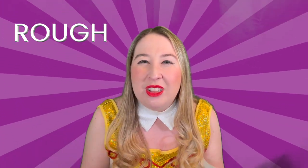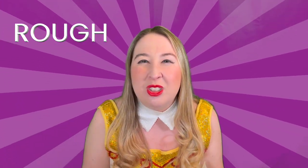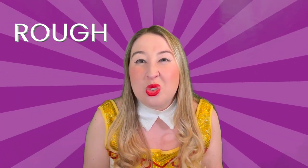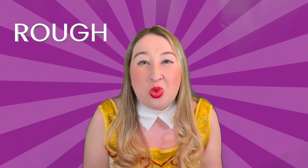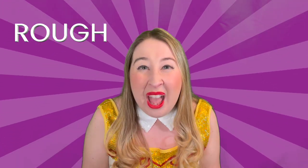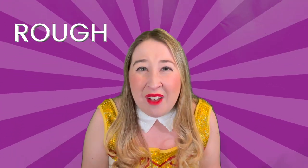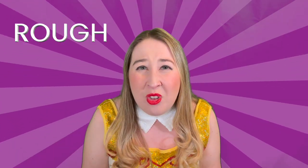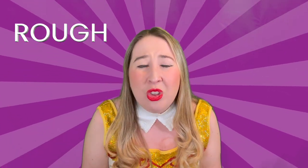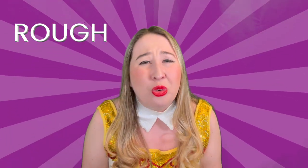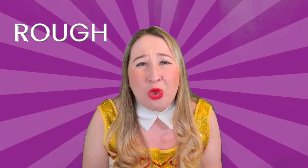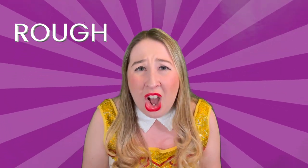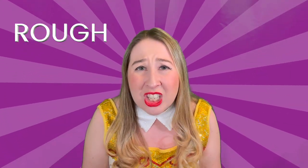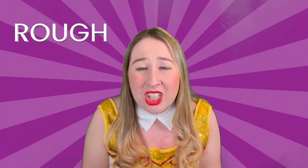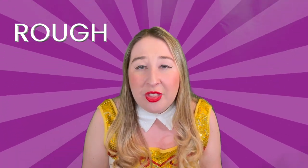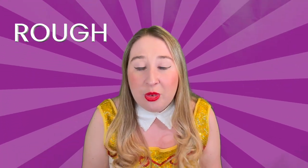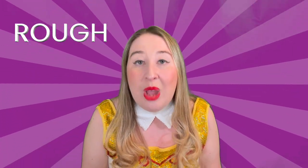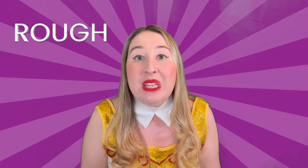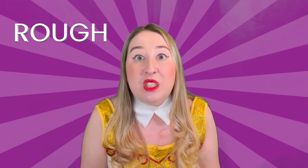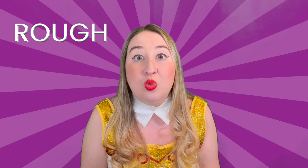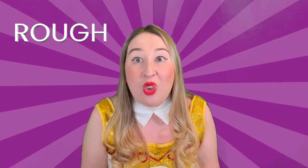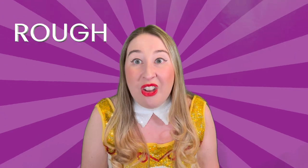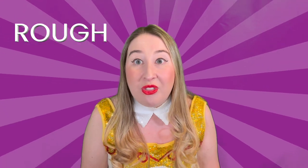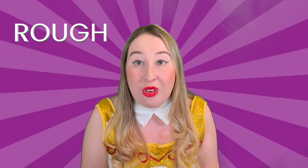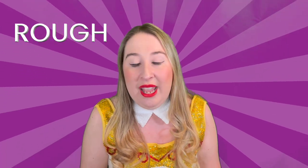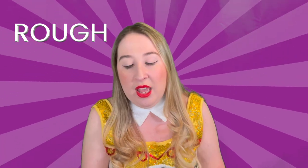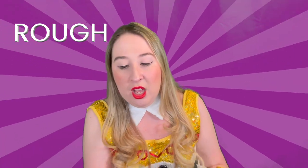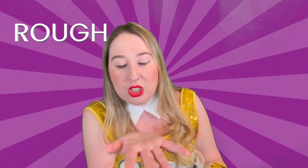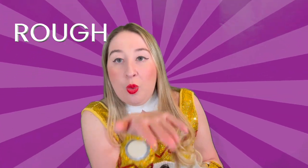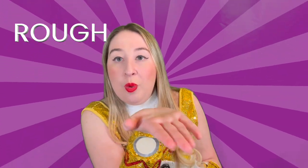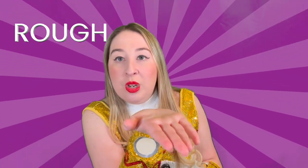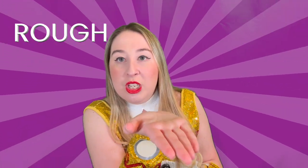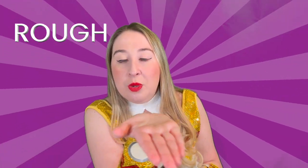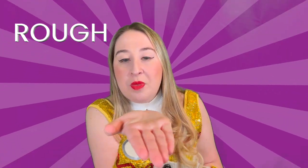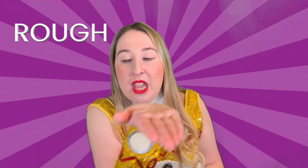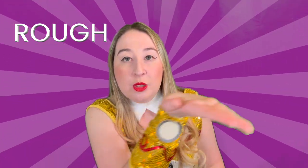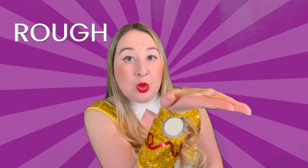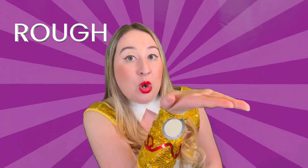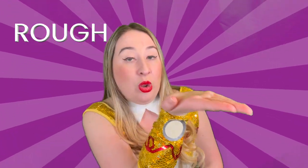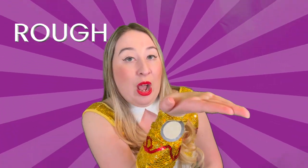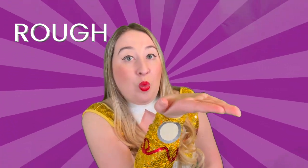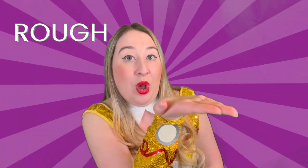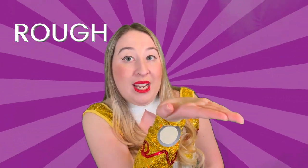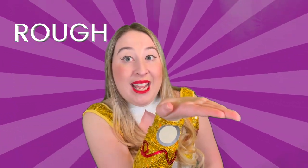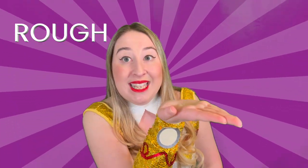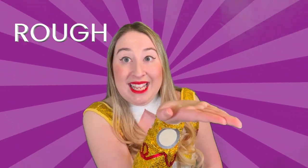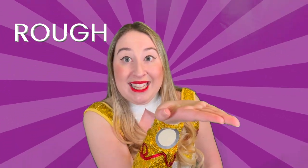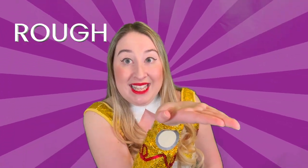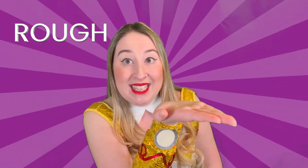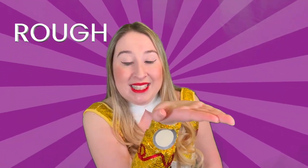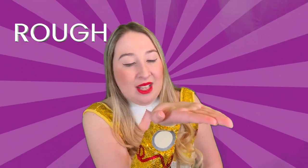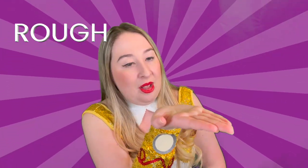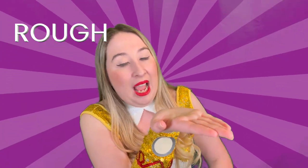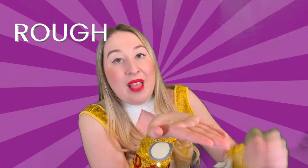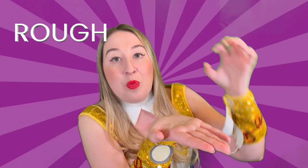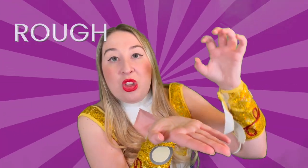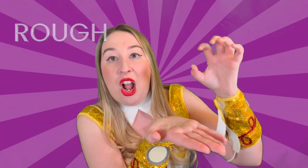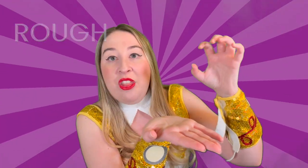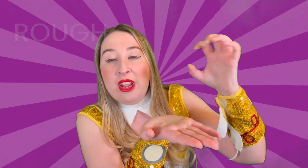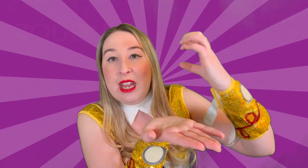there's gravel or rocks on the ground, it's rough, right? So what we're going to do is we're going to hold out one hand like this, and then with our other hand, we're